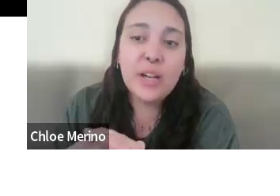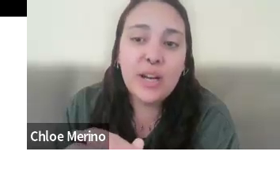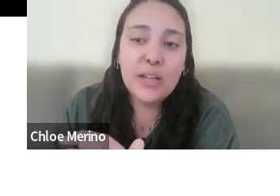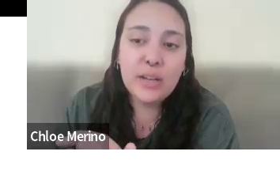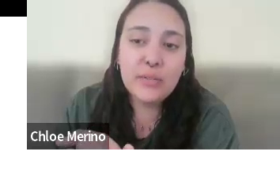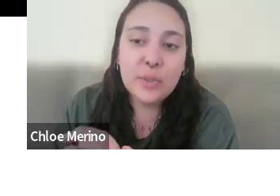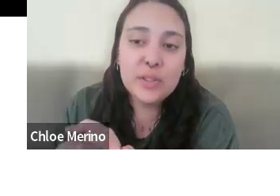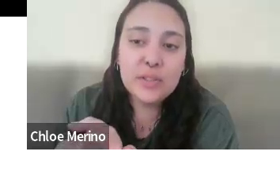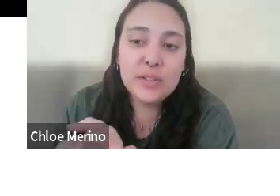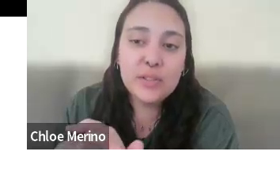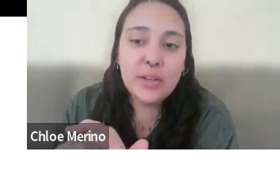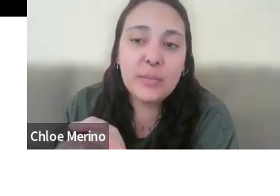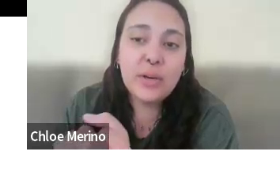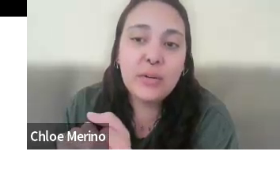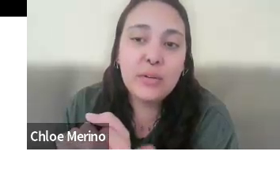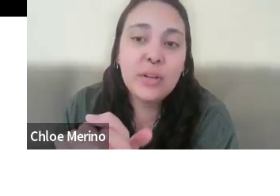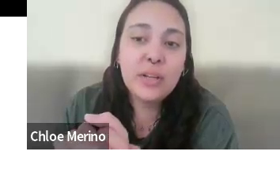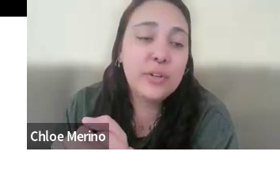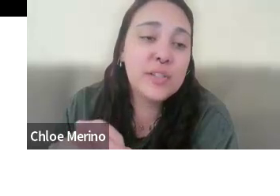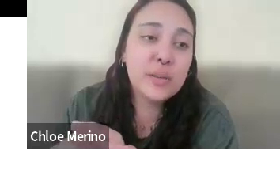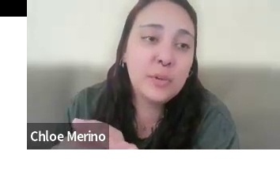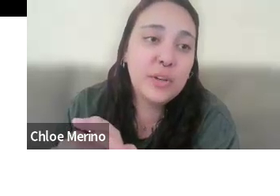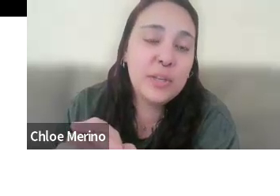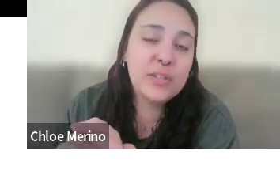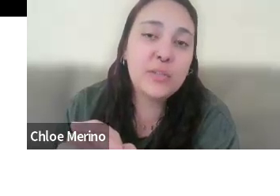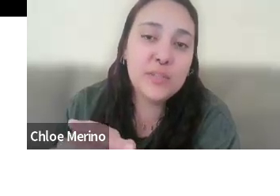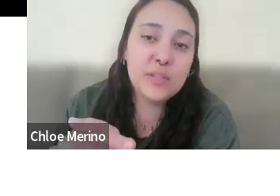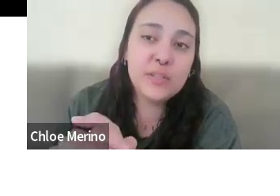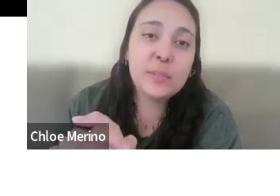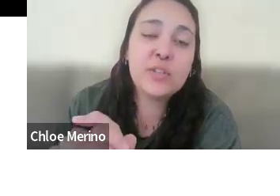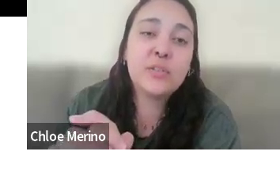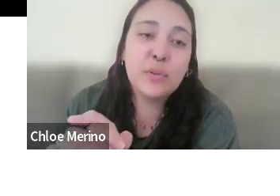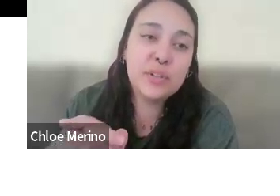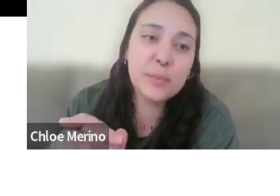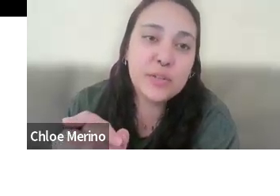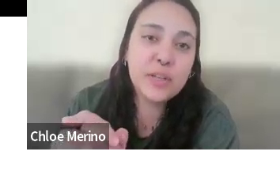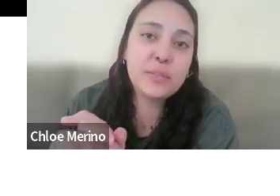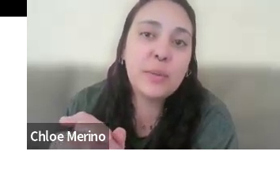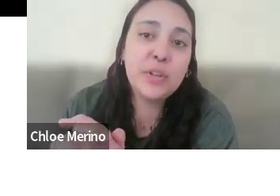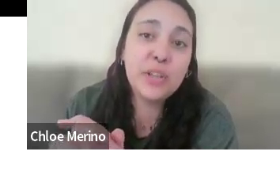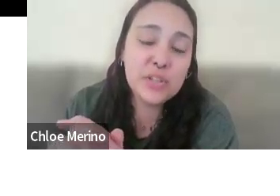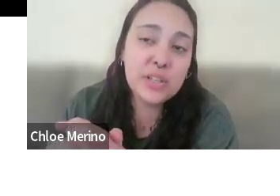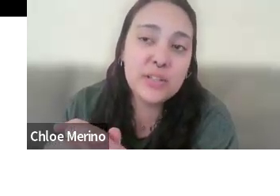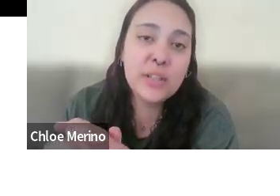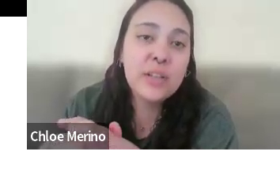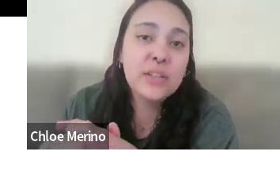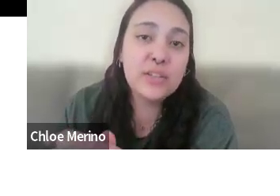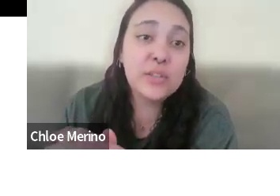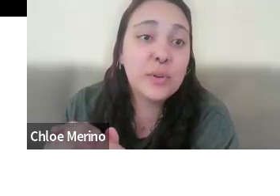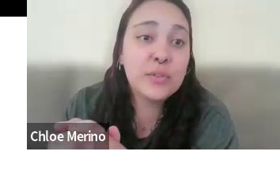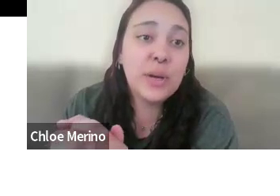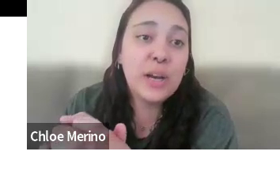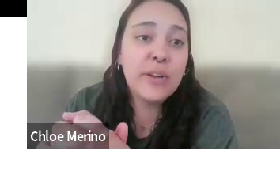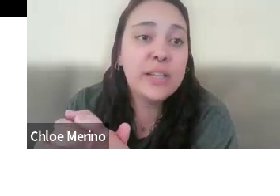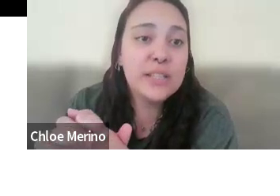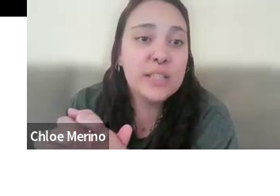the comment that I left was talking about increasing community-based services, especially for the specialized populations, such